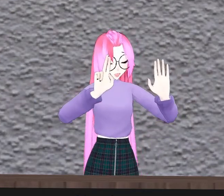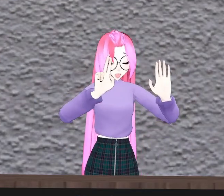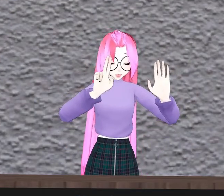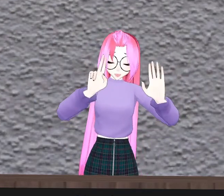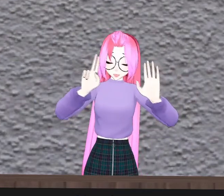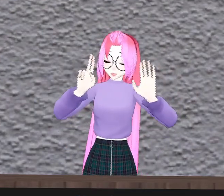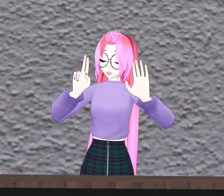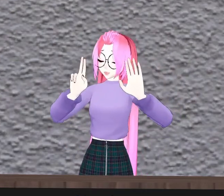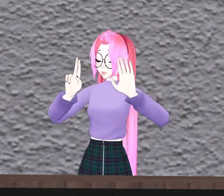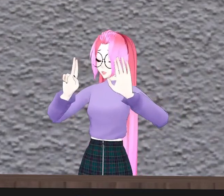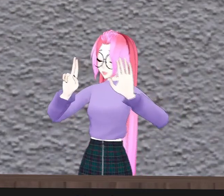that.